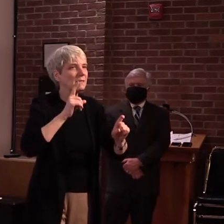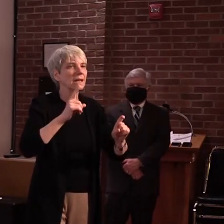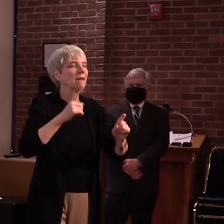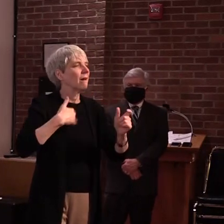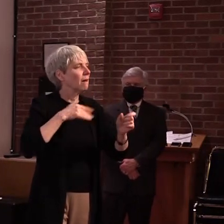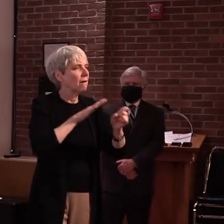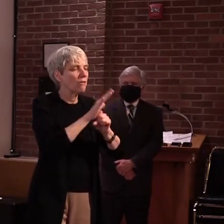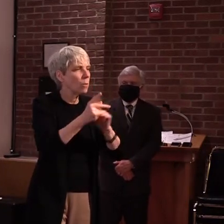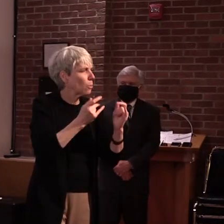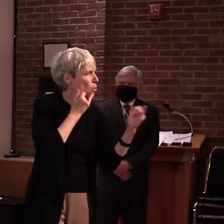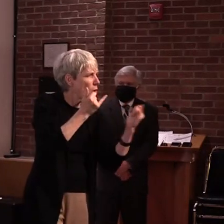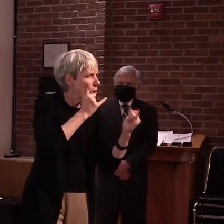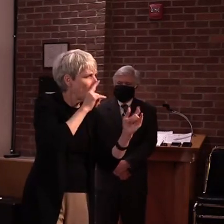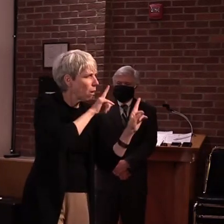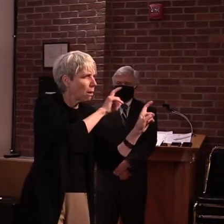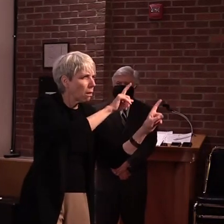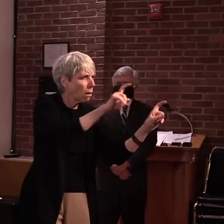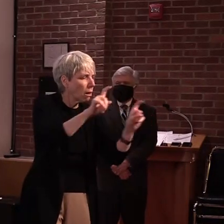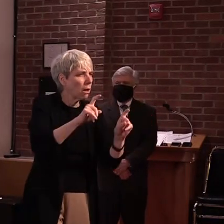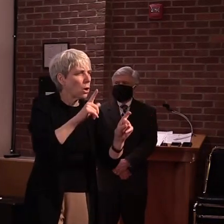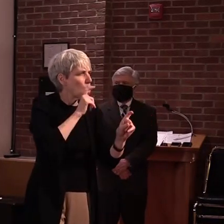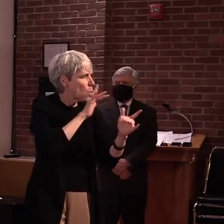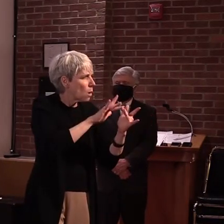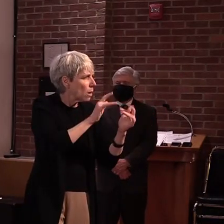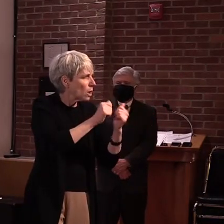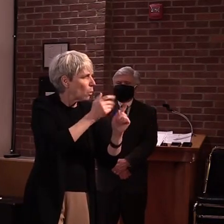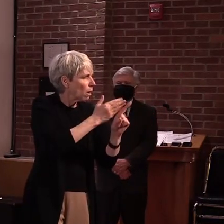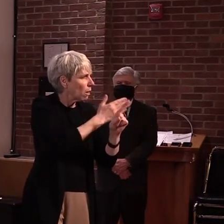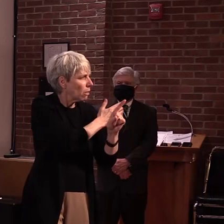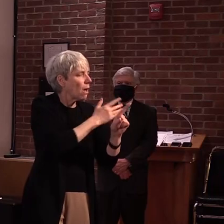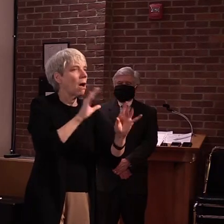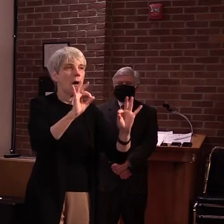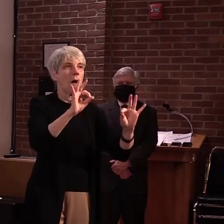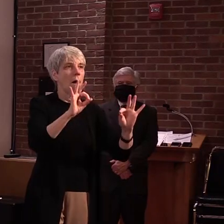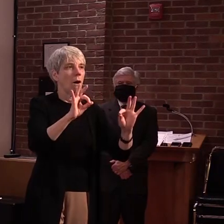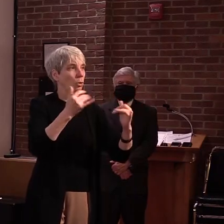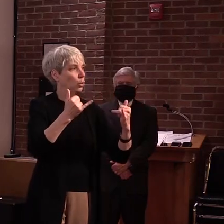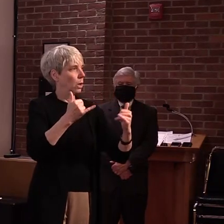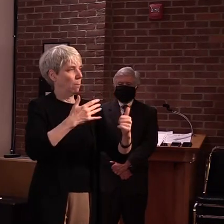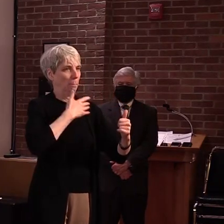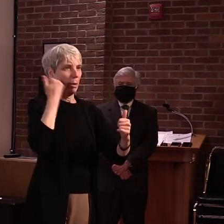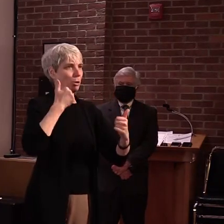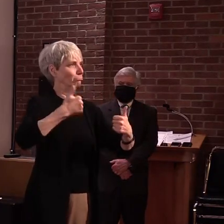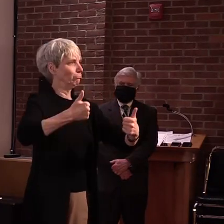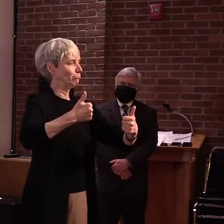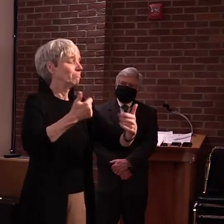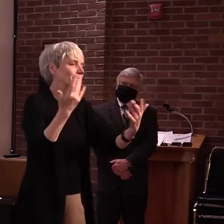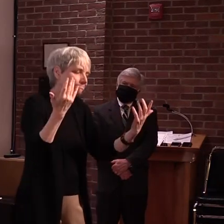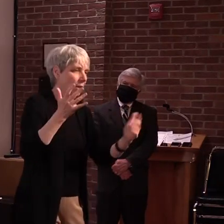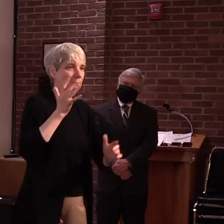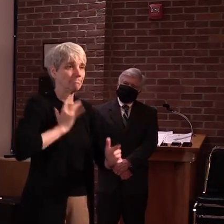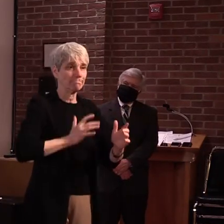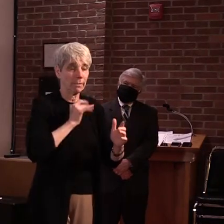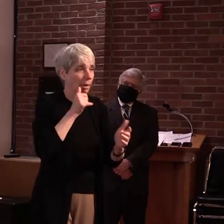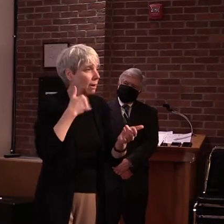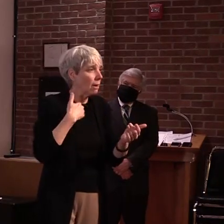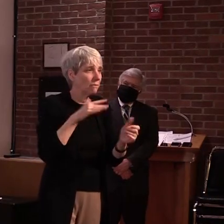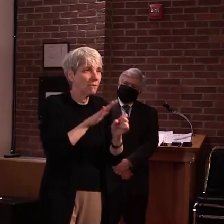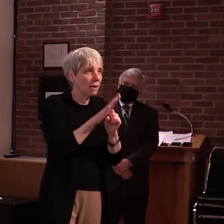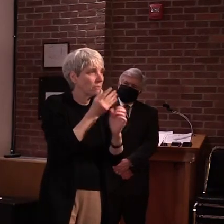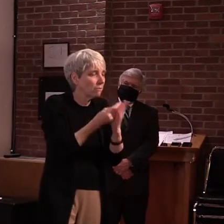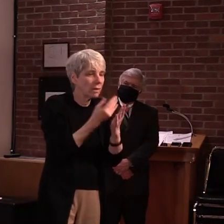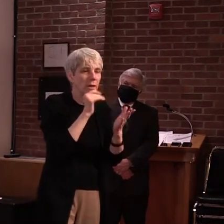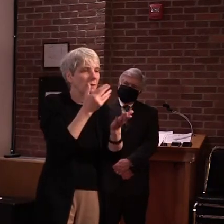number of cases we have today. But that wasn't the case. We didn't have that capability, and we've increased